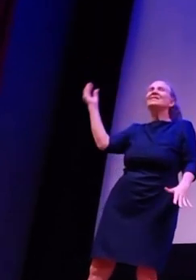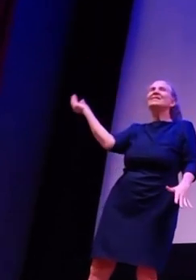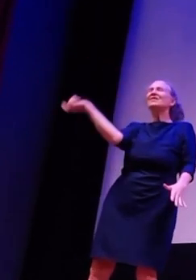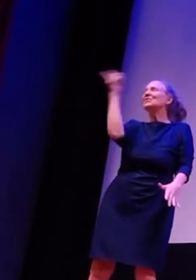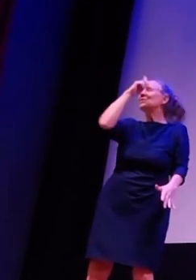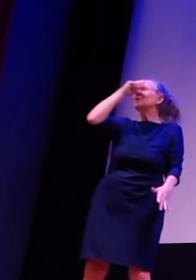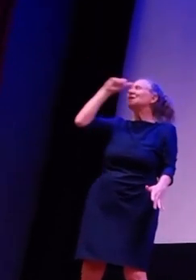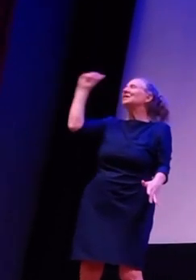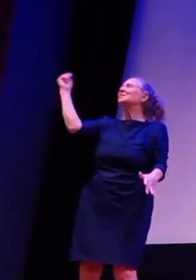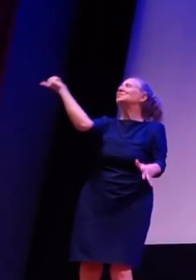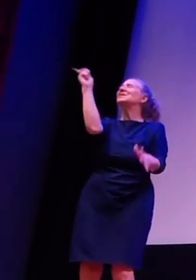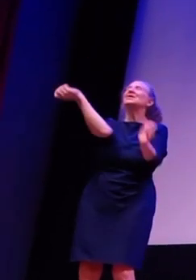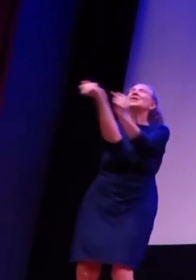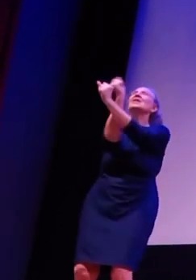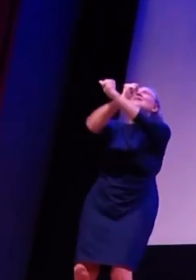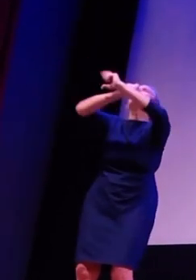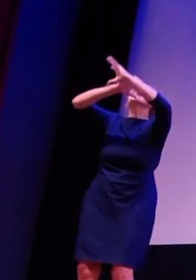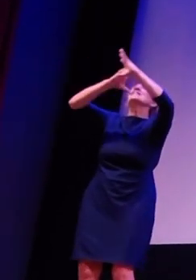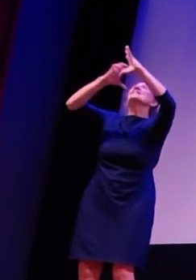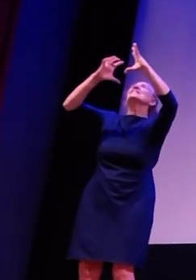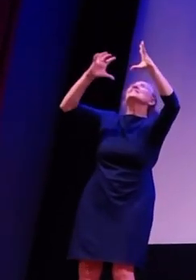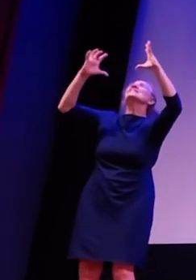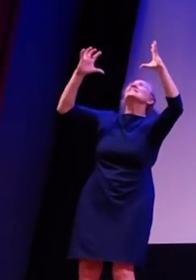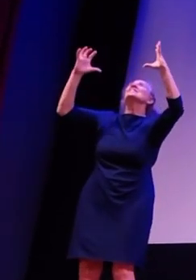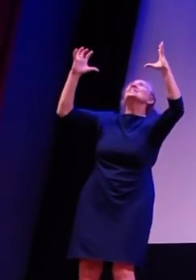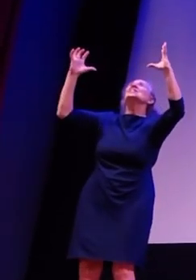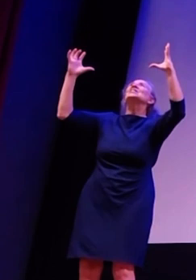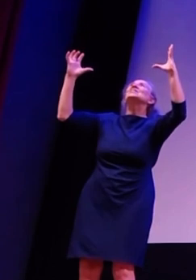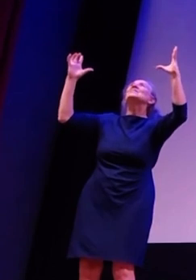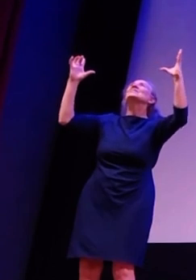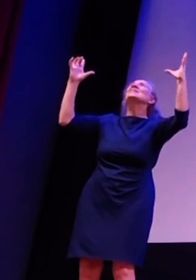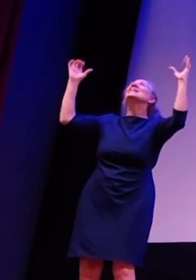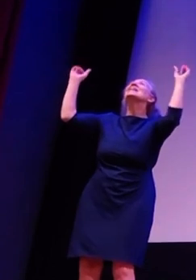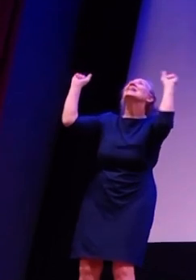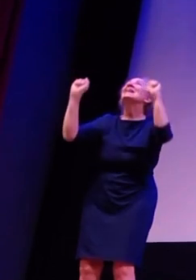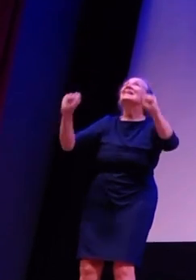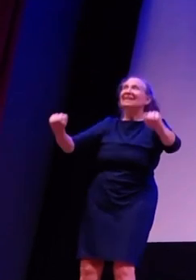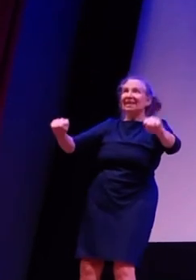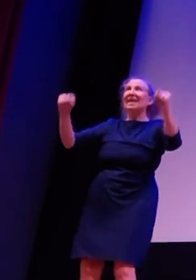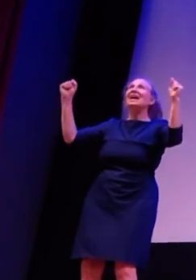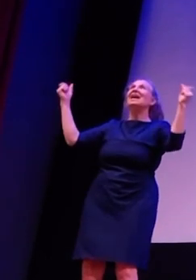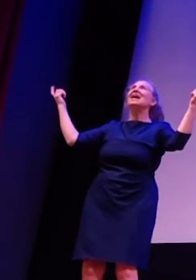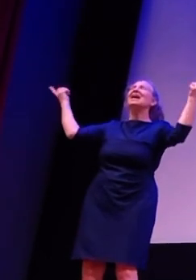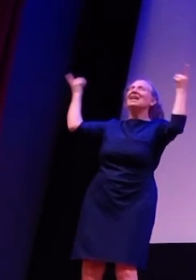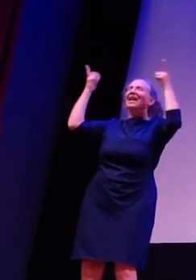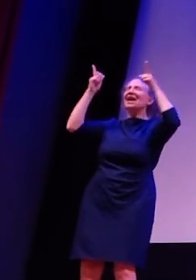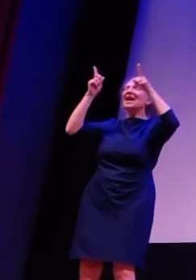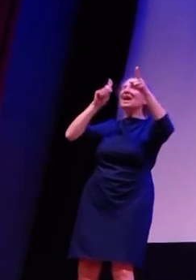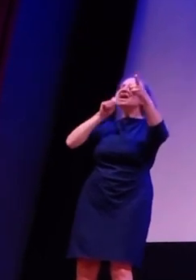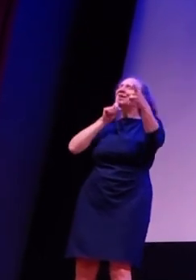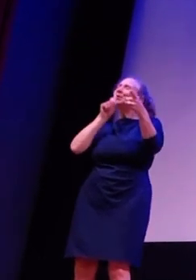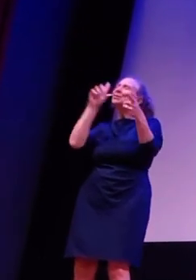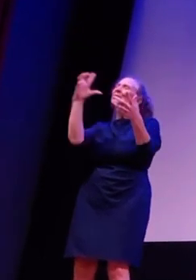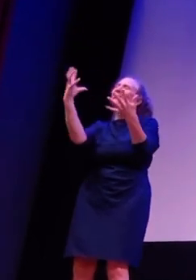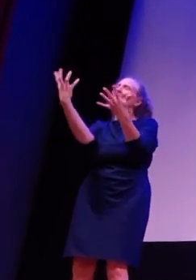moon, and the dreams that we dare to dream are